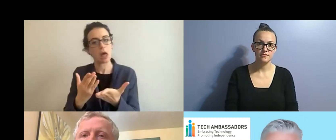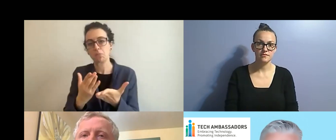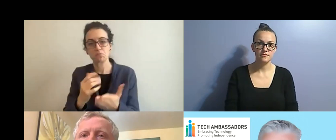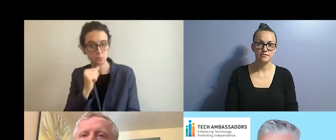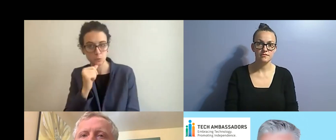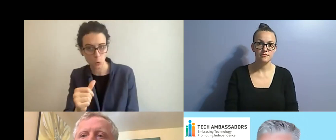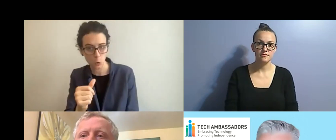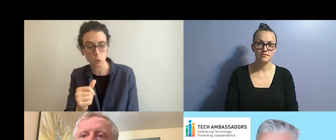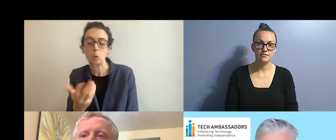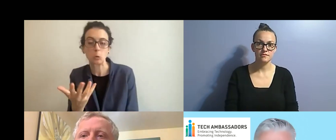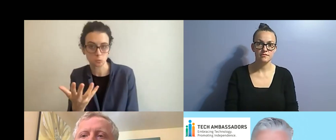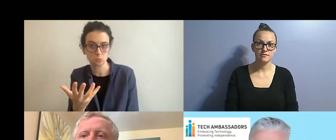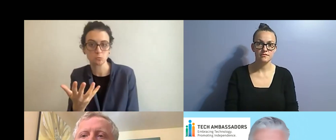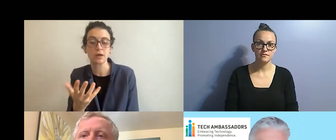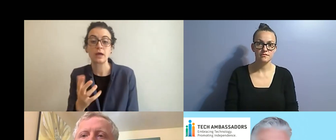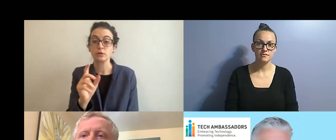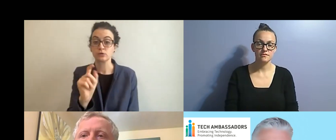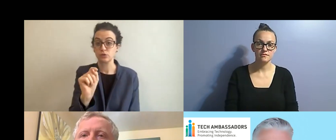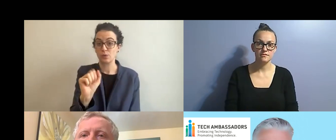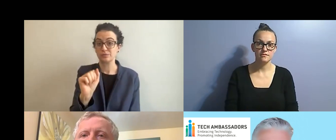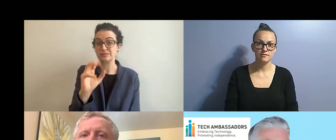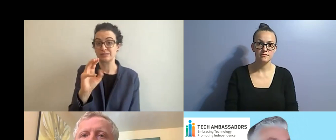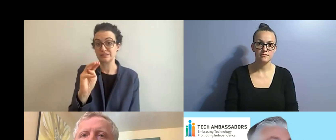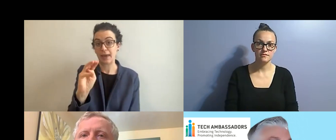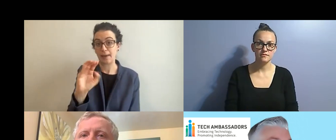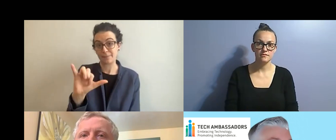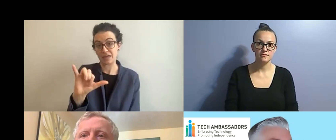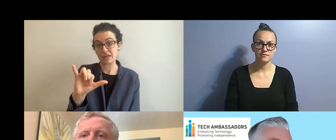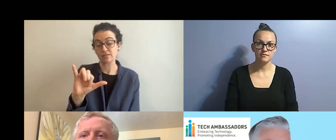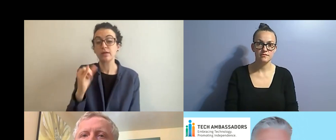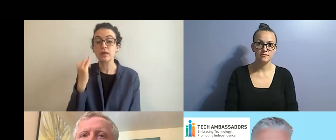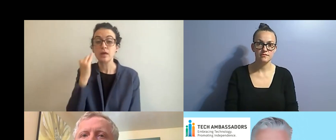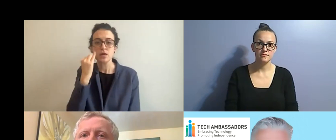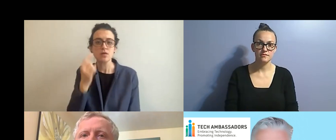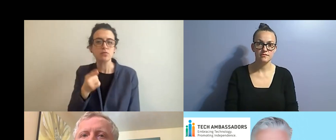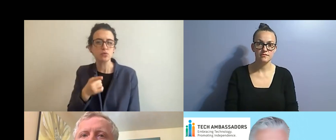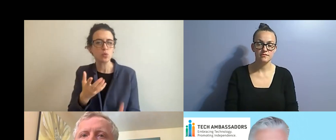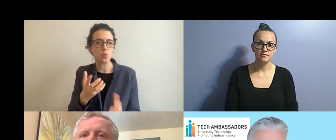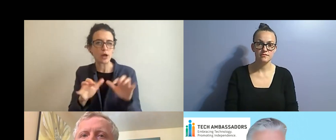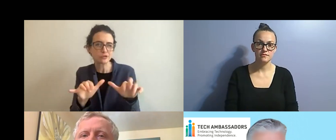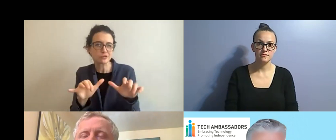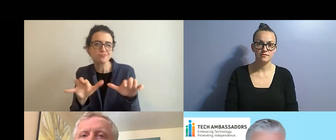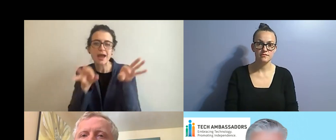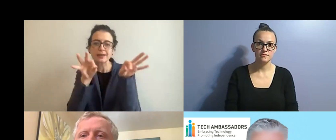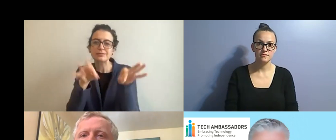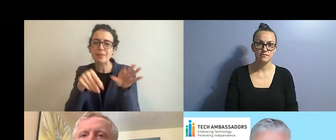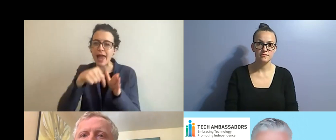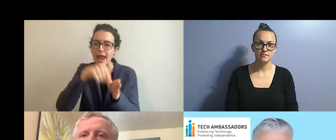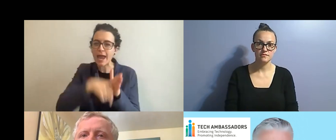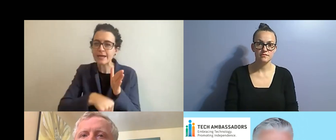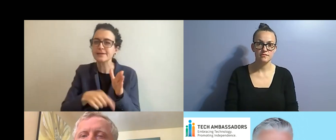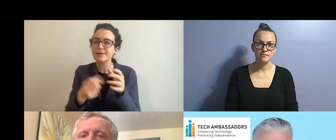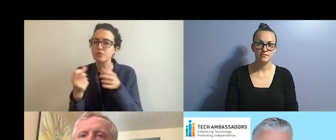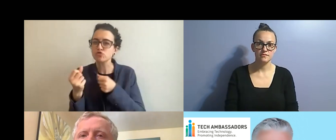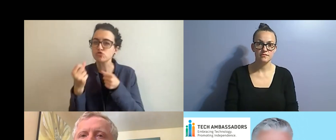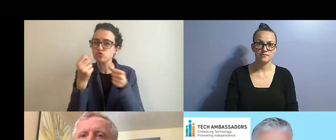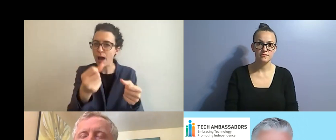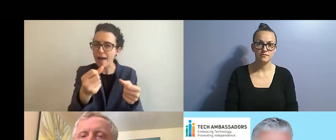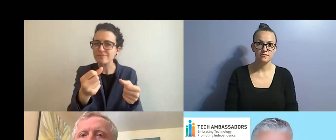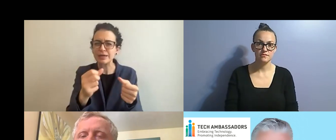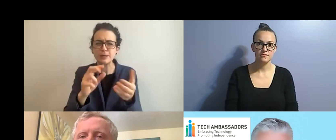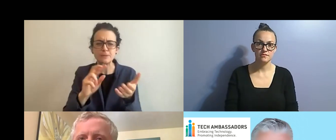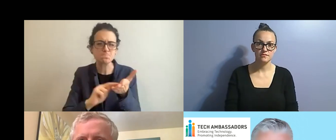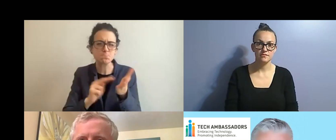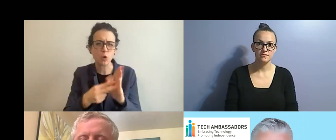Tammy, you want to type or even come on and maybe clarify what your question is on driving, but Chris, you wanted to maybe mention something on some daily